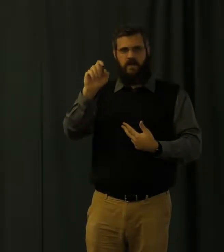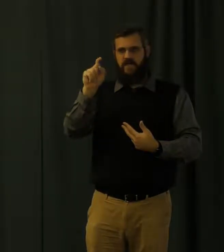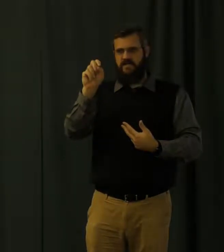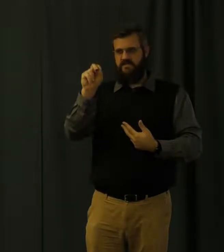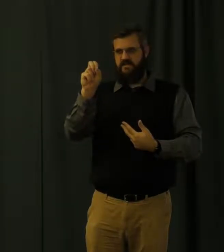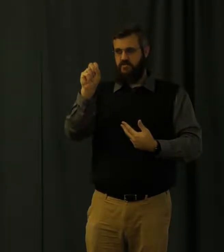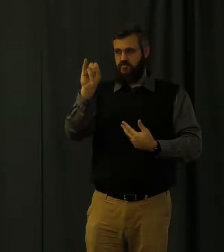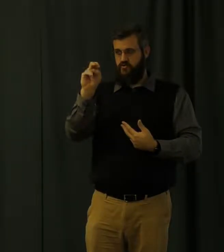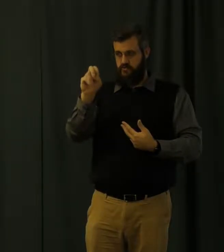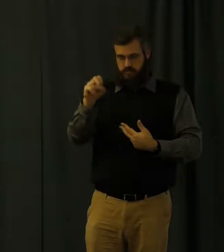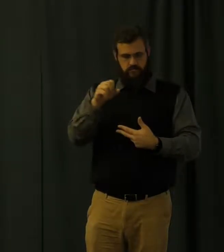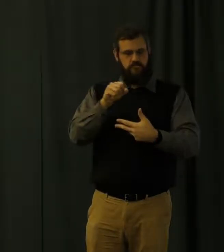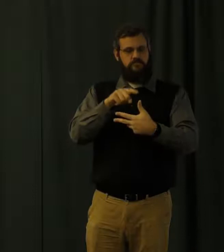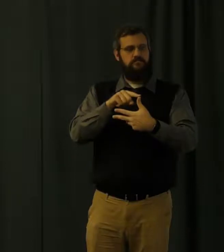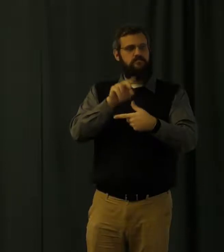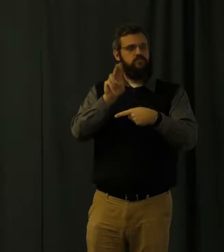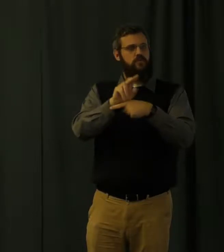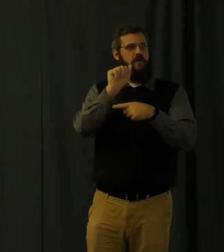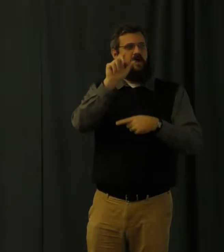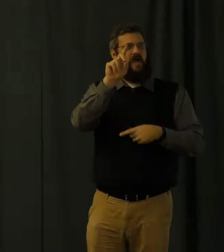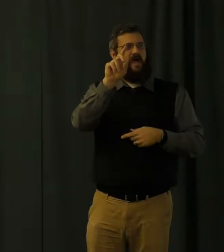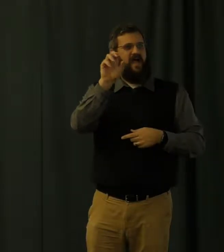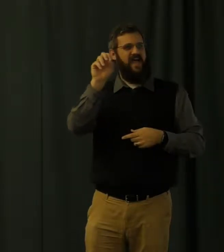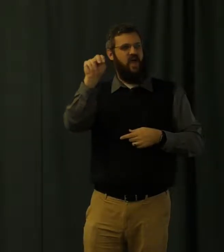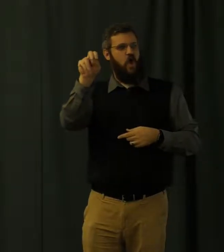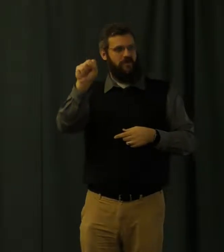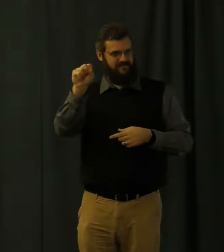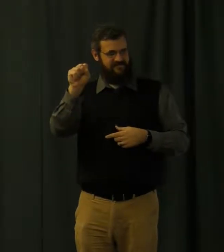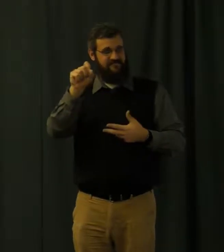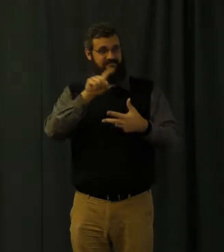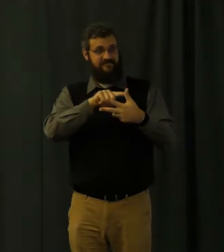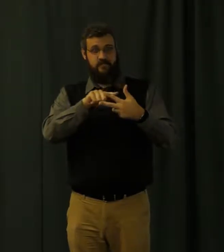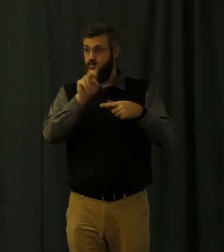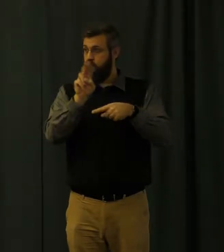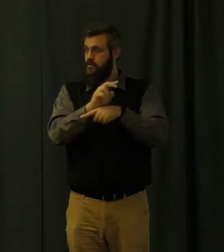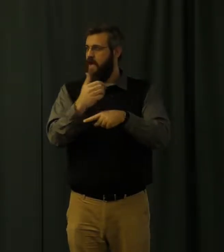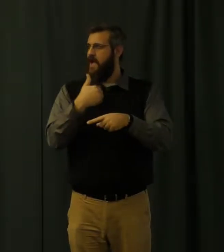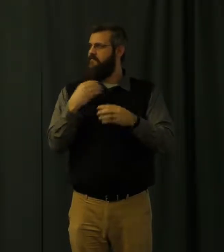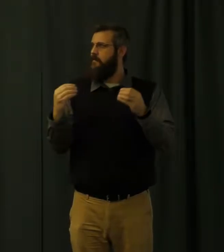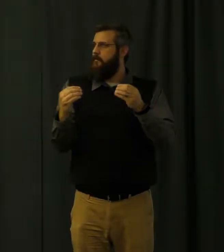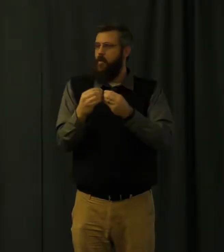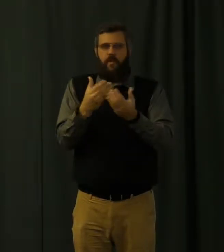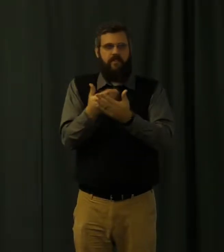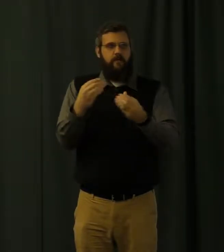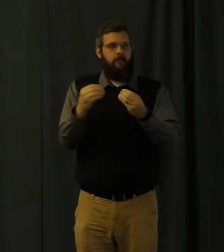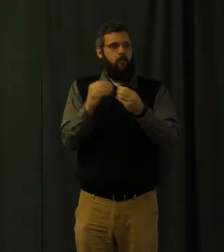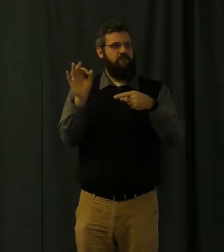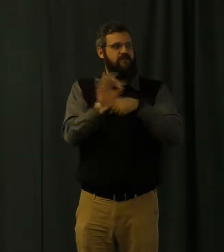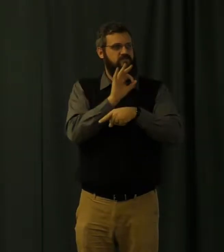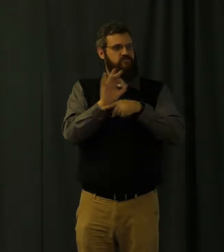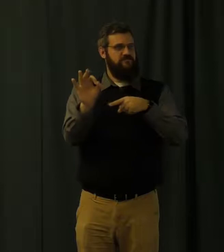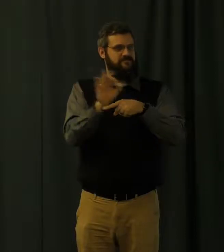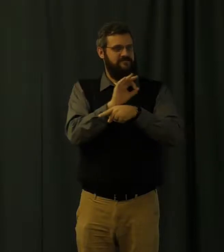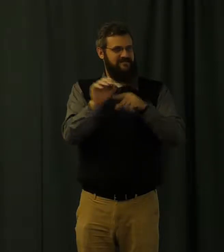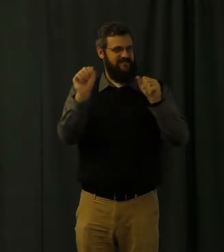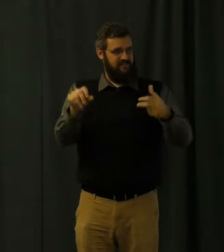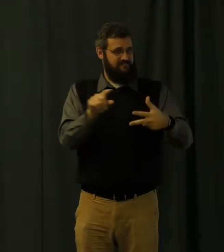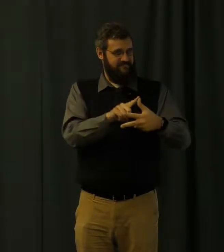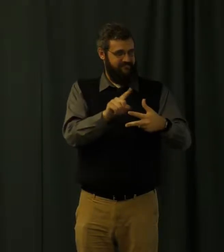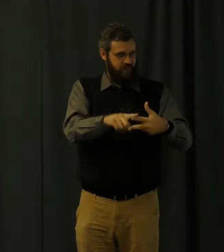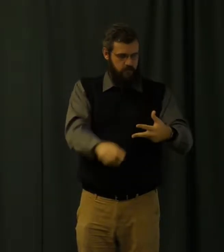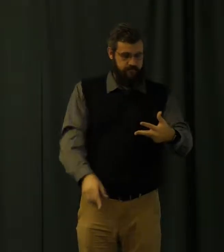okay? So they both give you extra functionality, but they're a little bit different in that, so